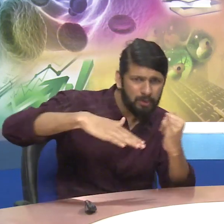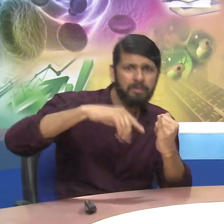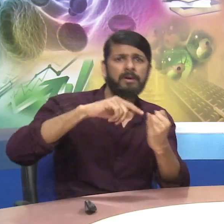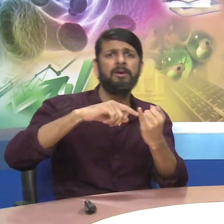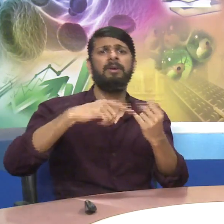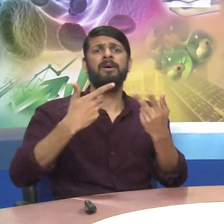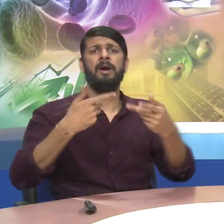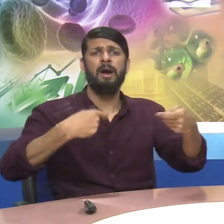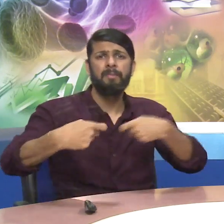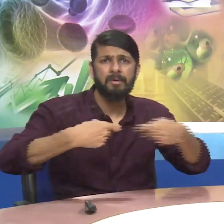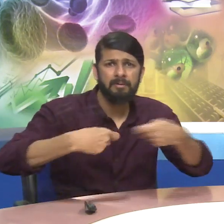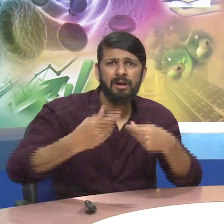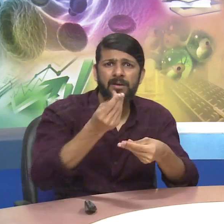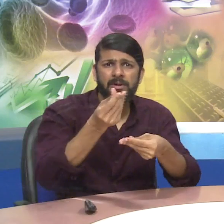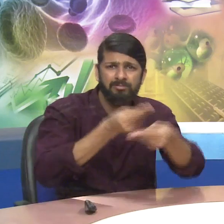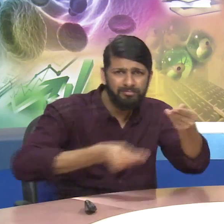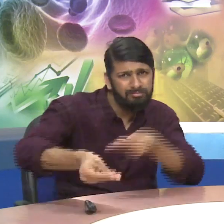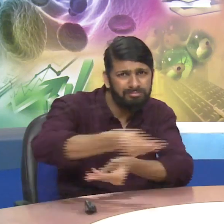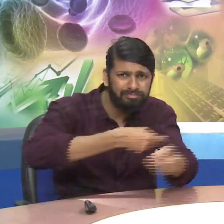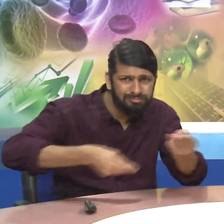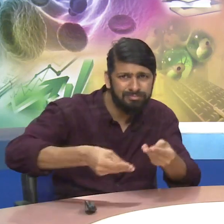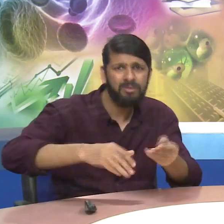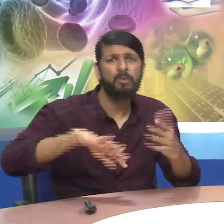covers all these dimensions of justice,